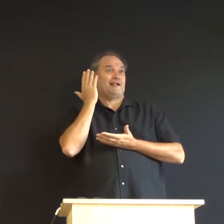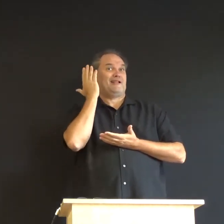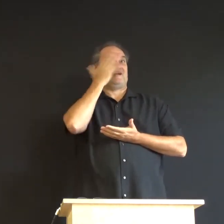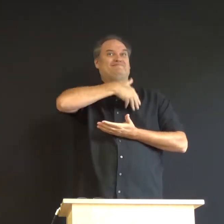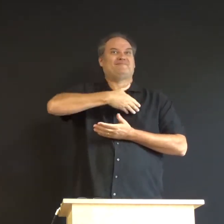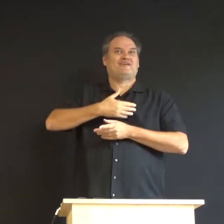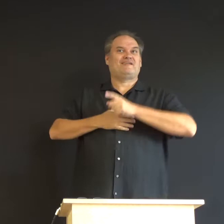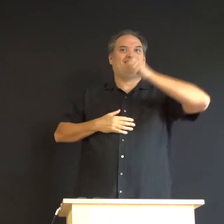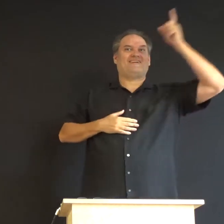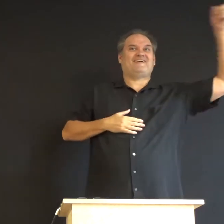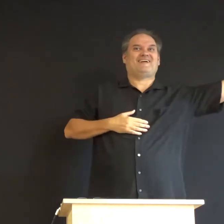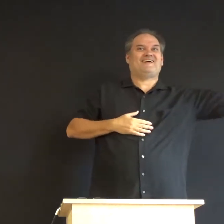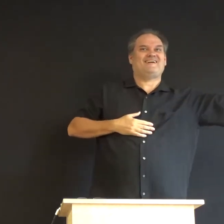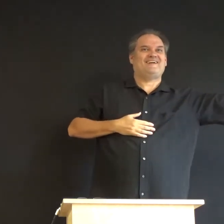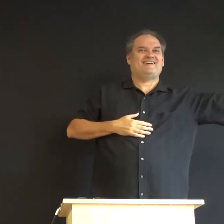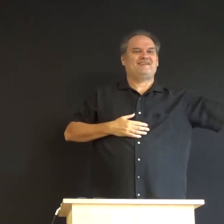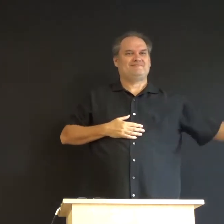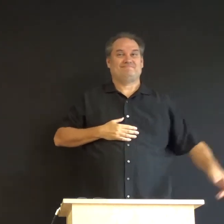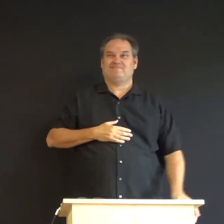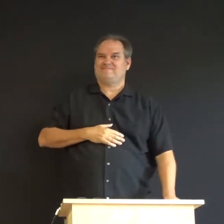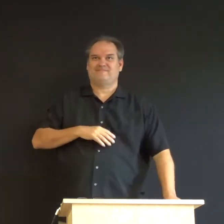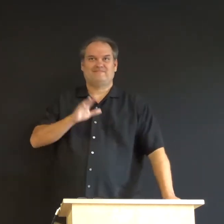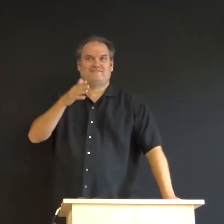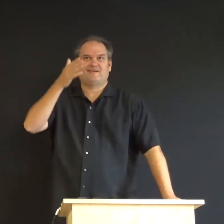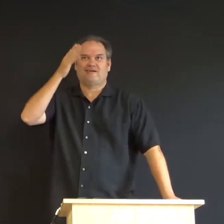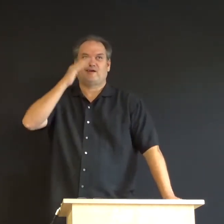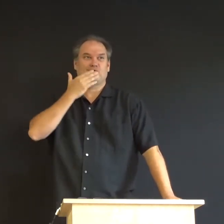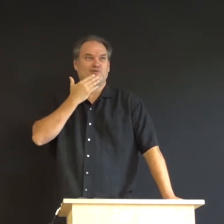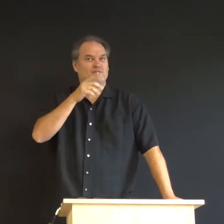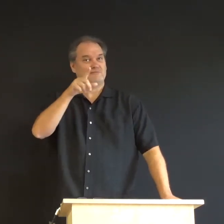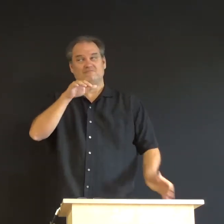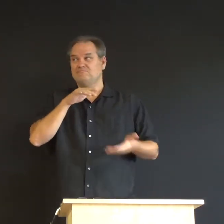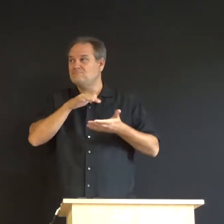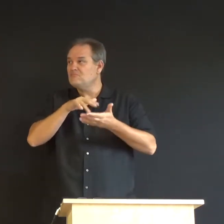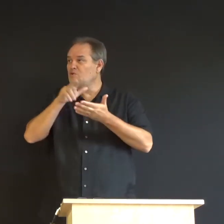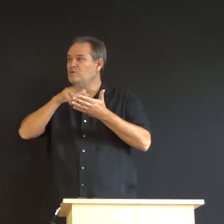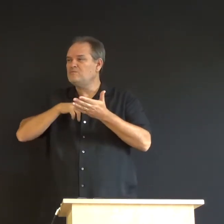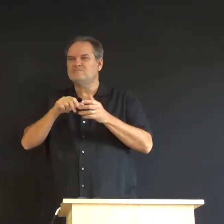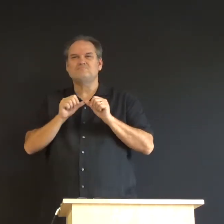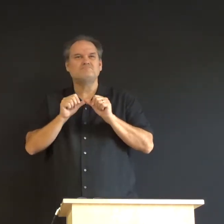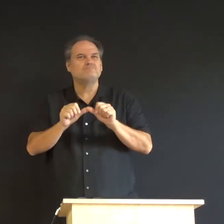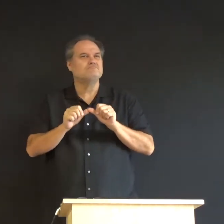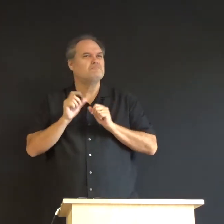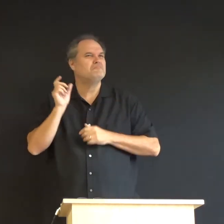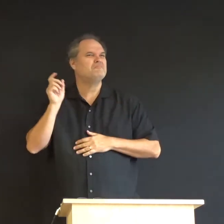I'm adding new things. I wish I could have added to a first new members classes.